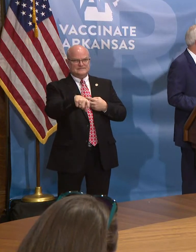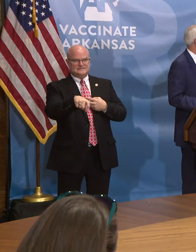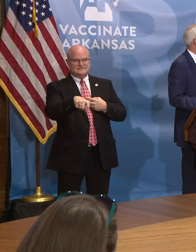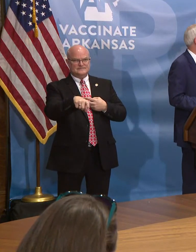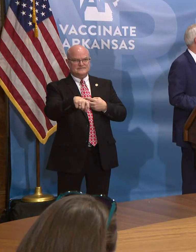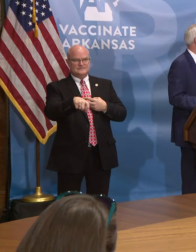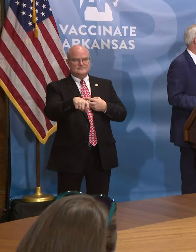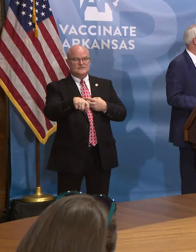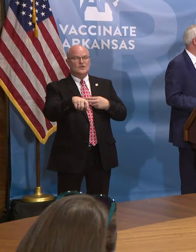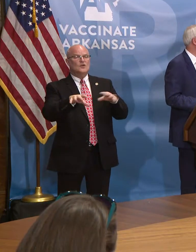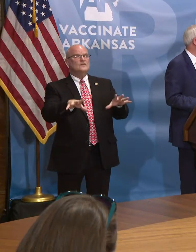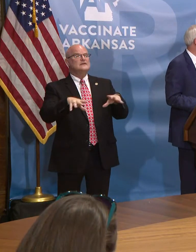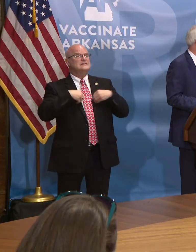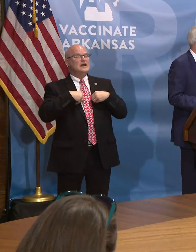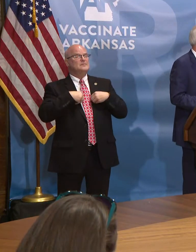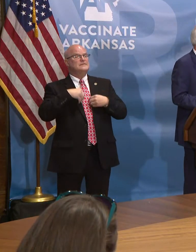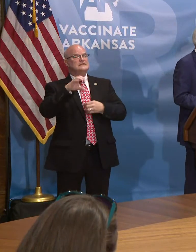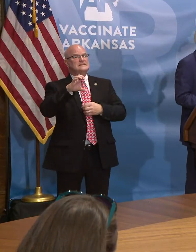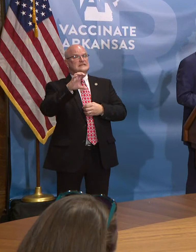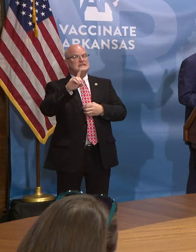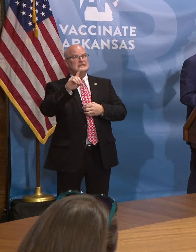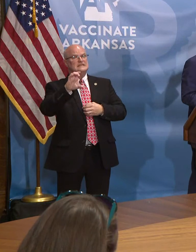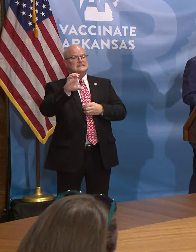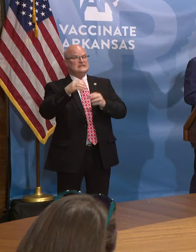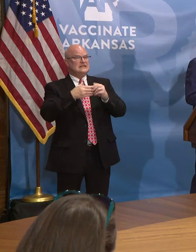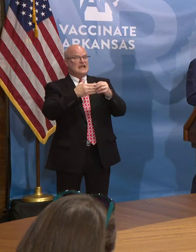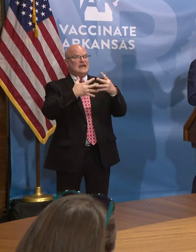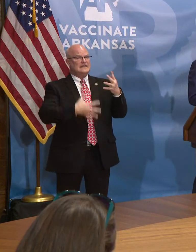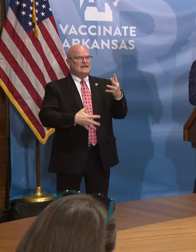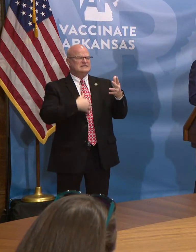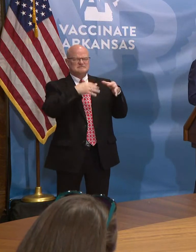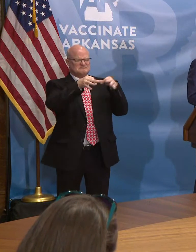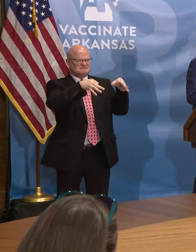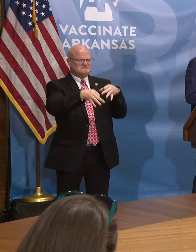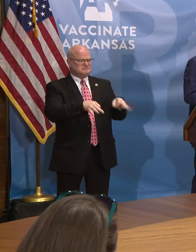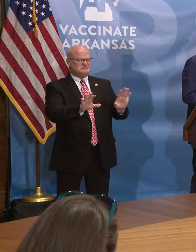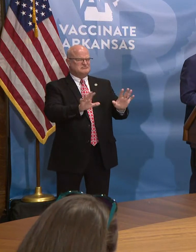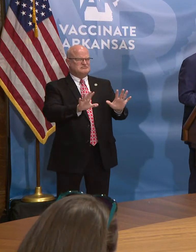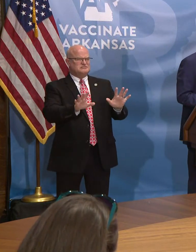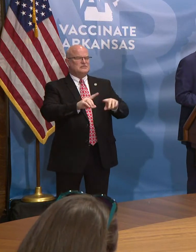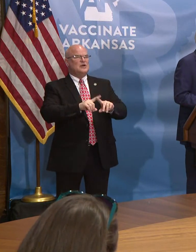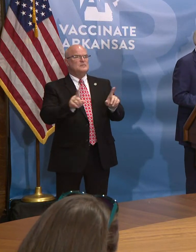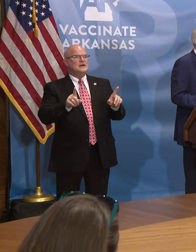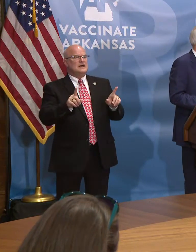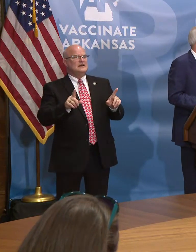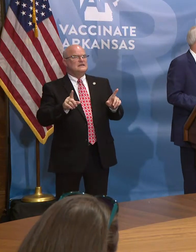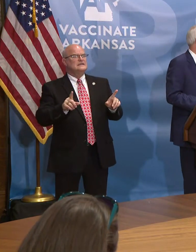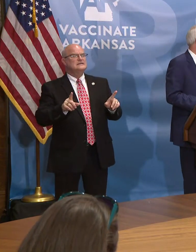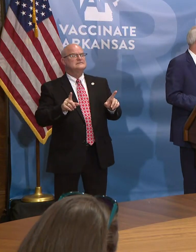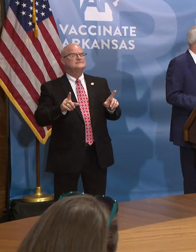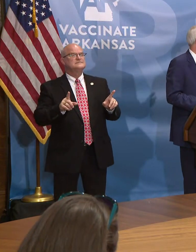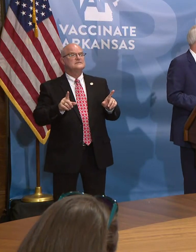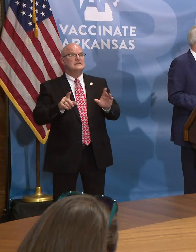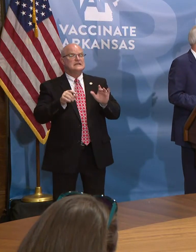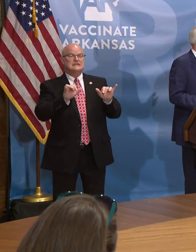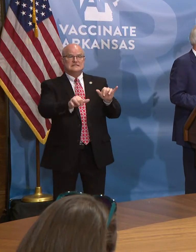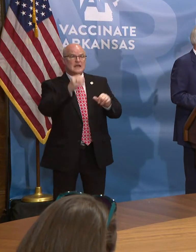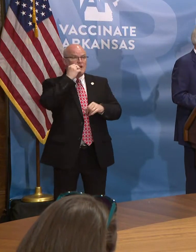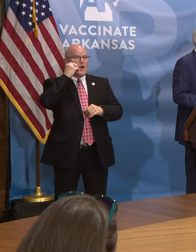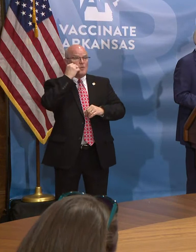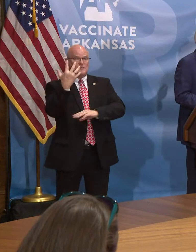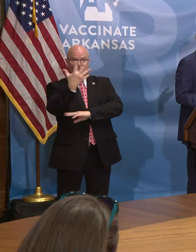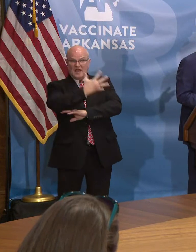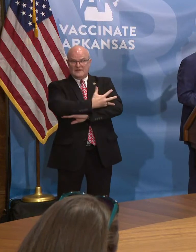And we've adopted the CDC guidelines. I won't go through those all in particular, but stay at home for